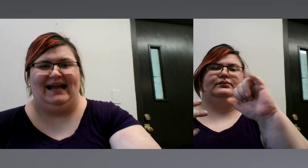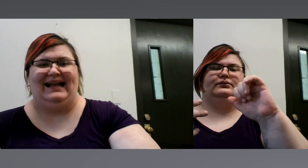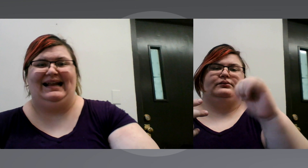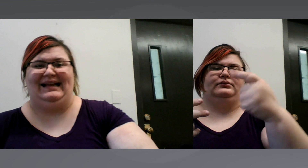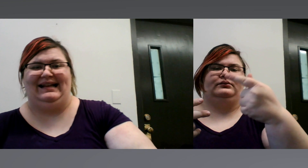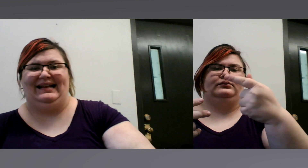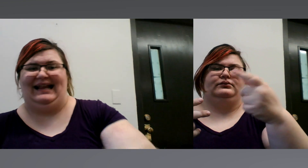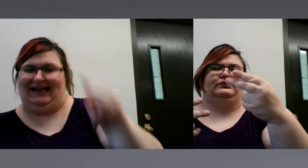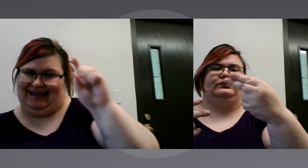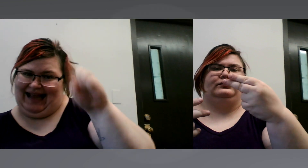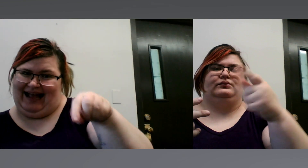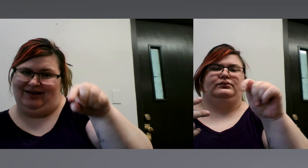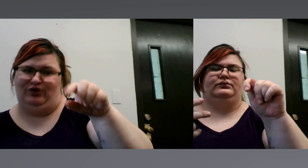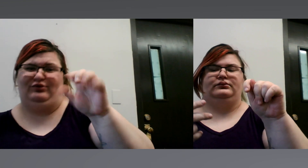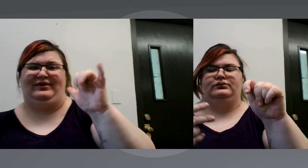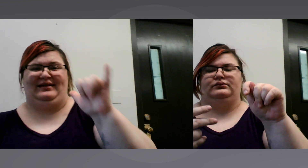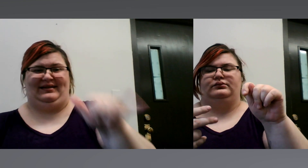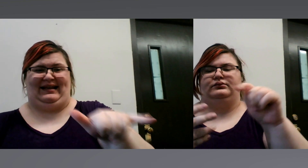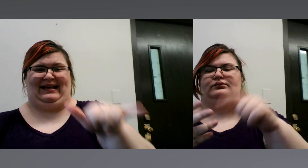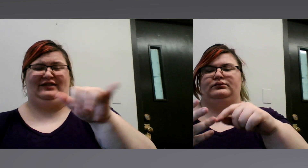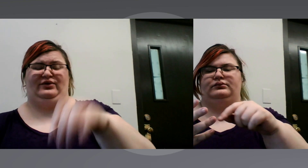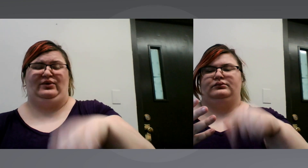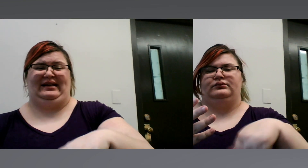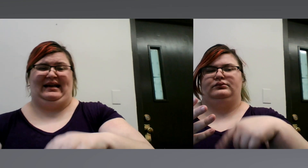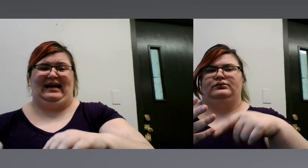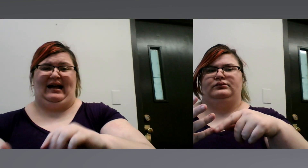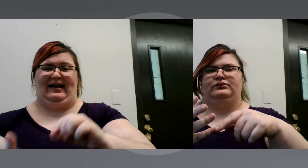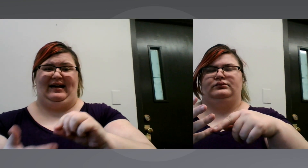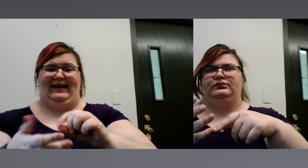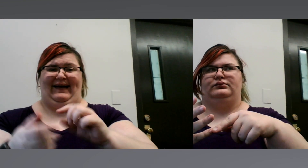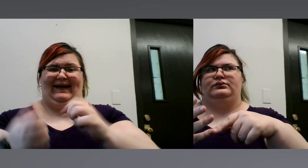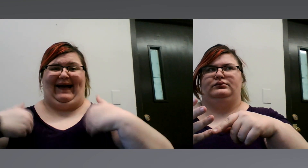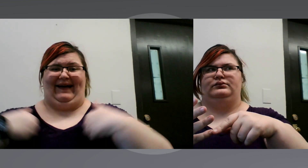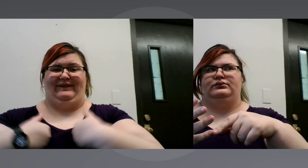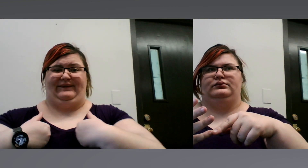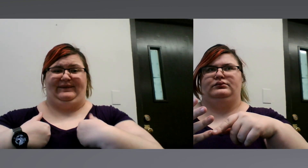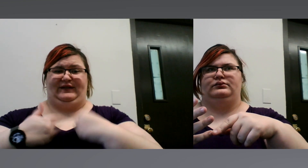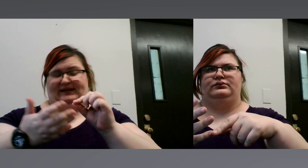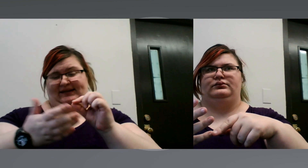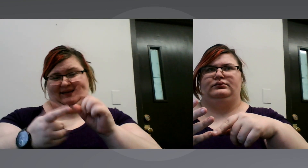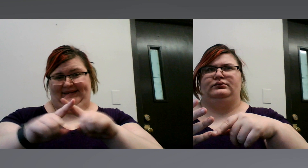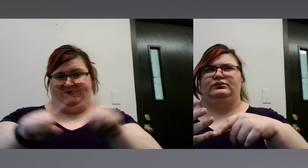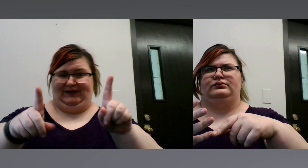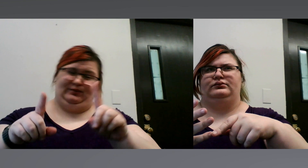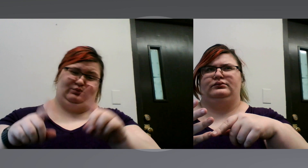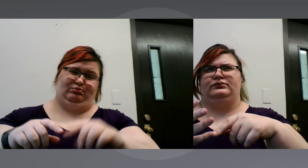She already woke up late, managed to get yelled at by her teacher,